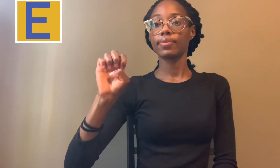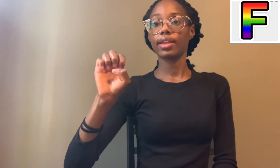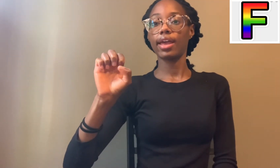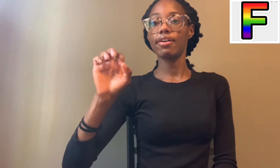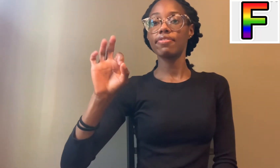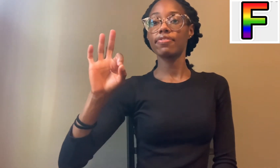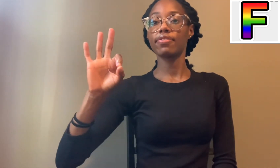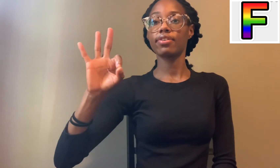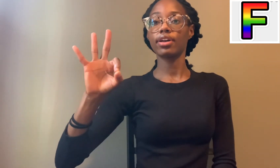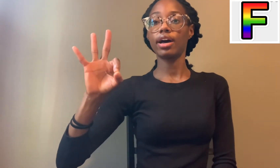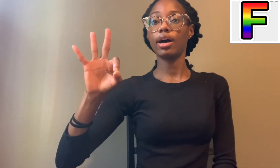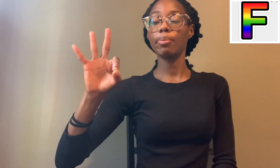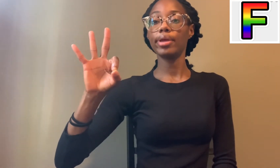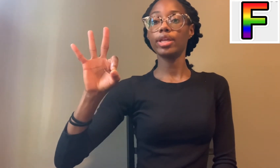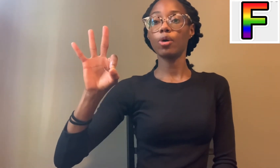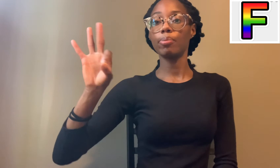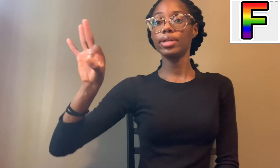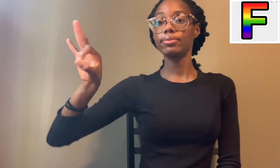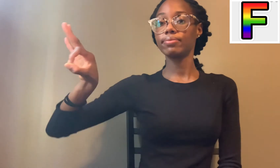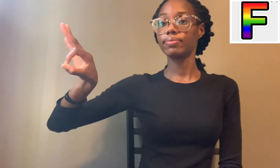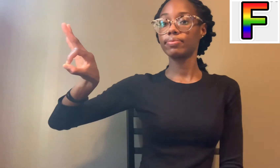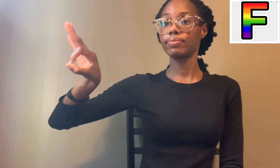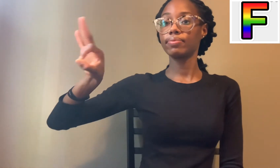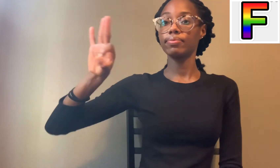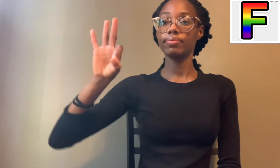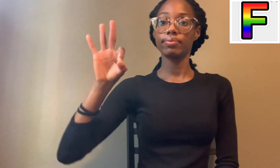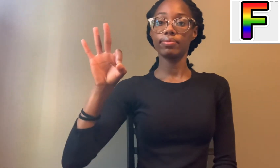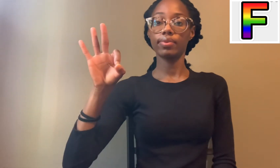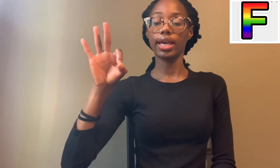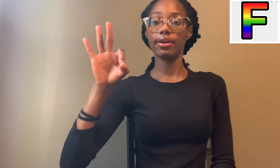F, up and open, F.